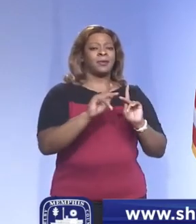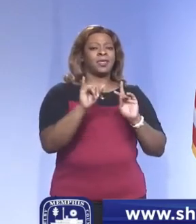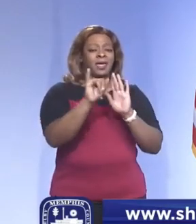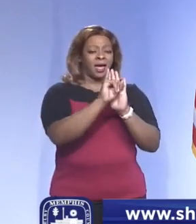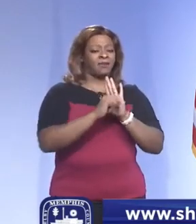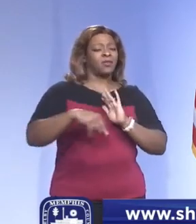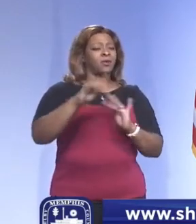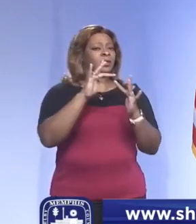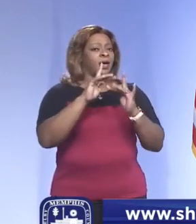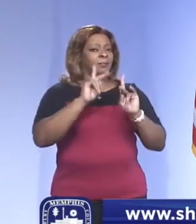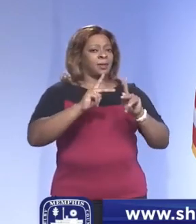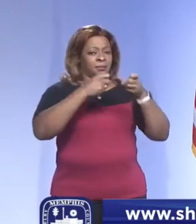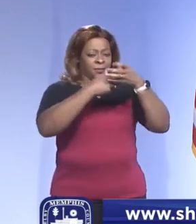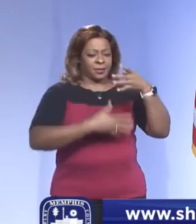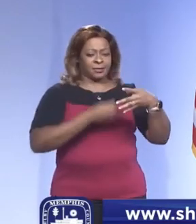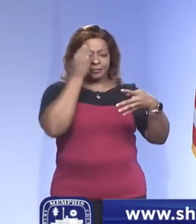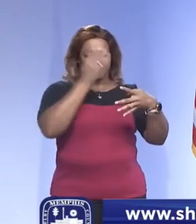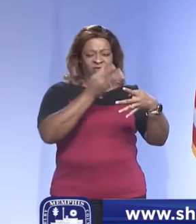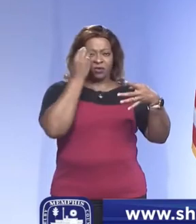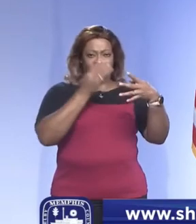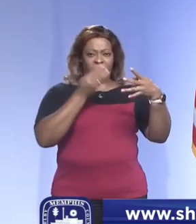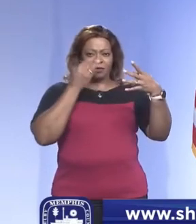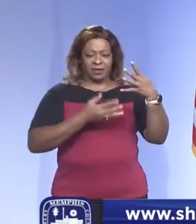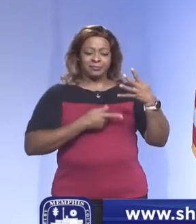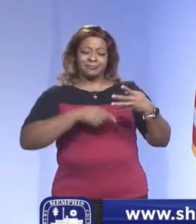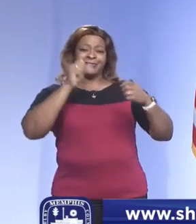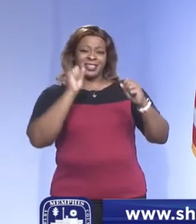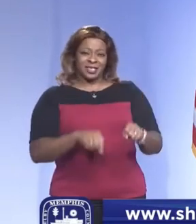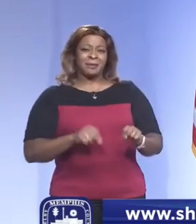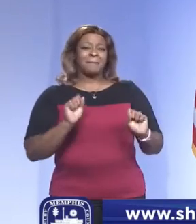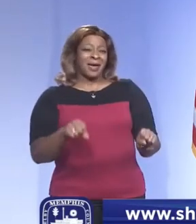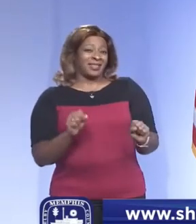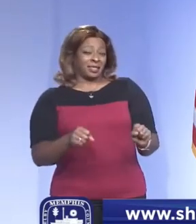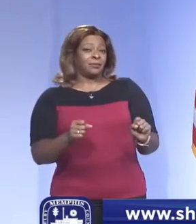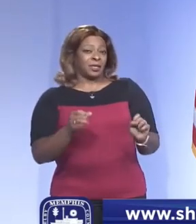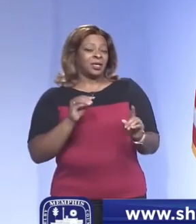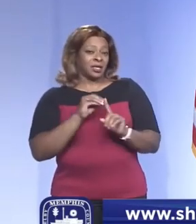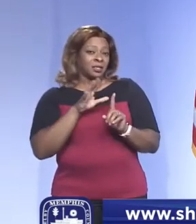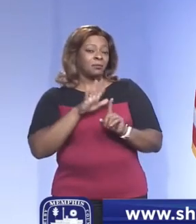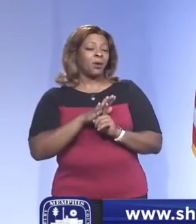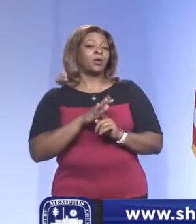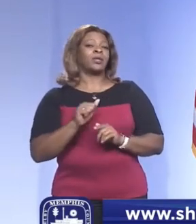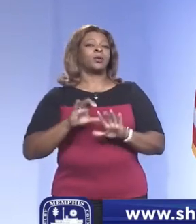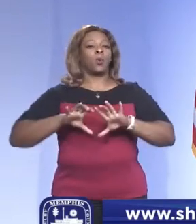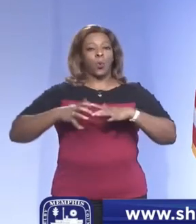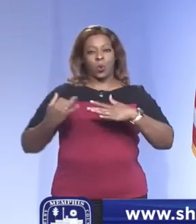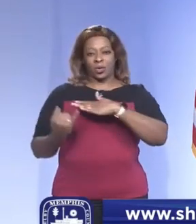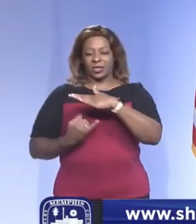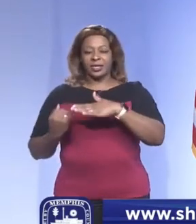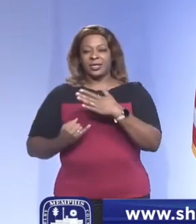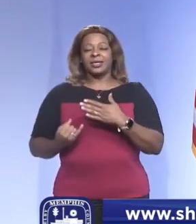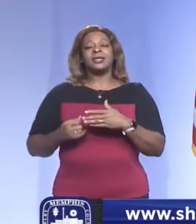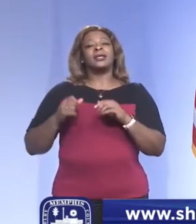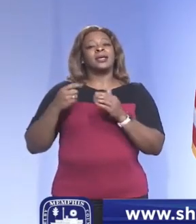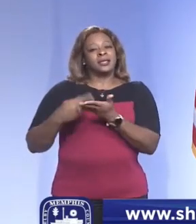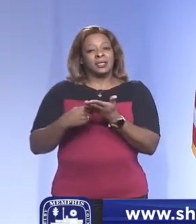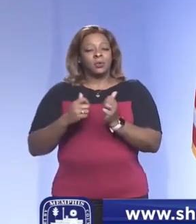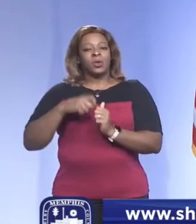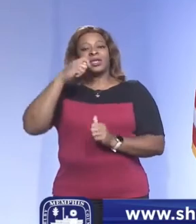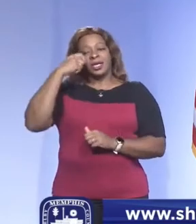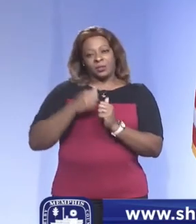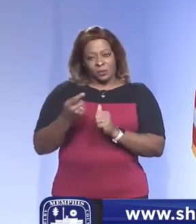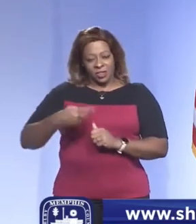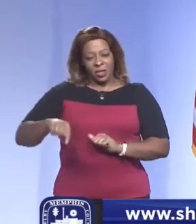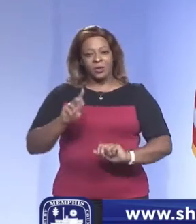contacts. We inform them that they could be exposed and need to be in quarantine and discuss testing with them.